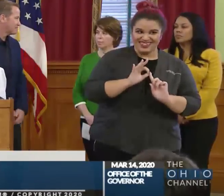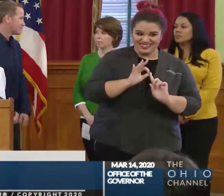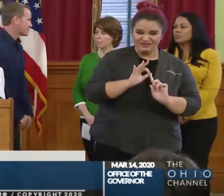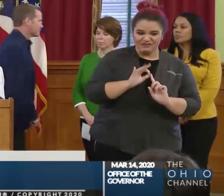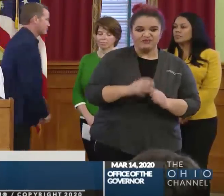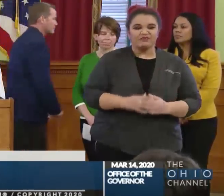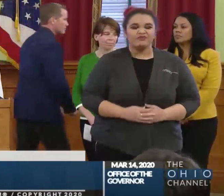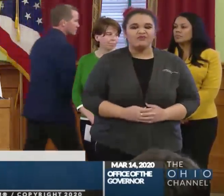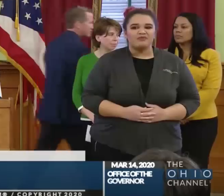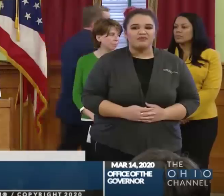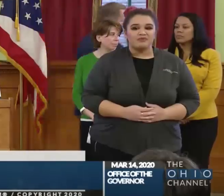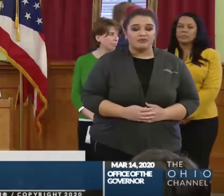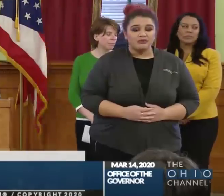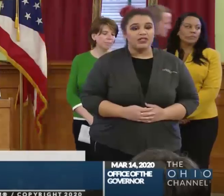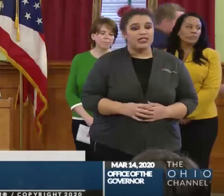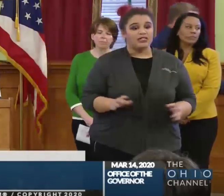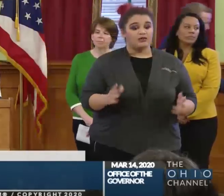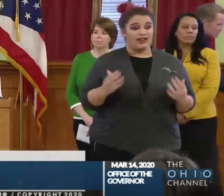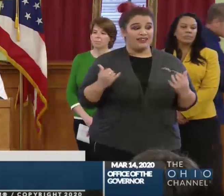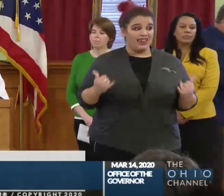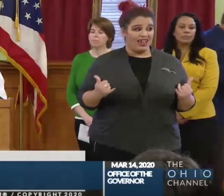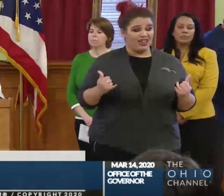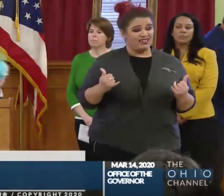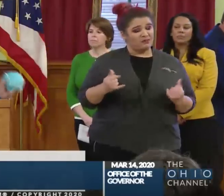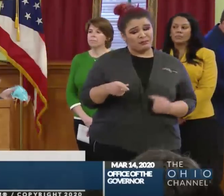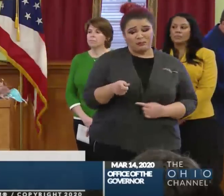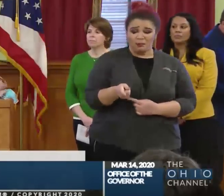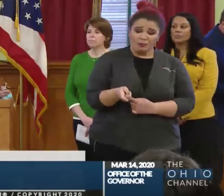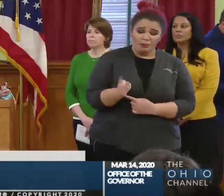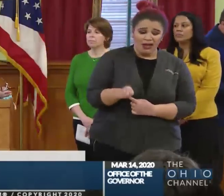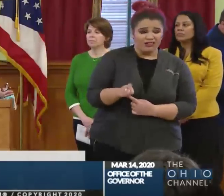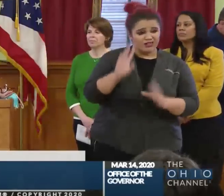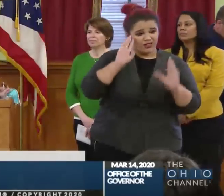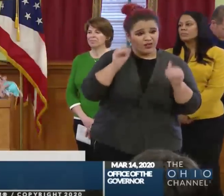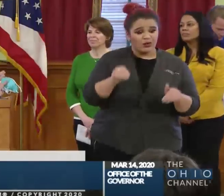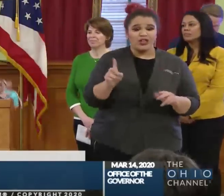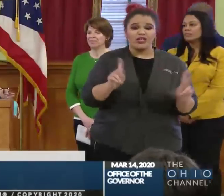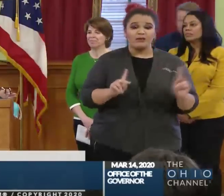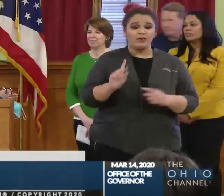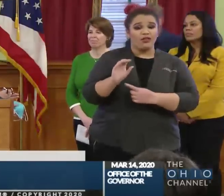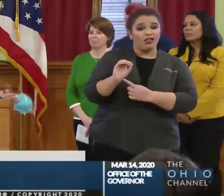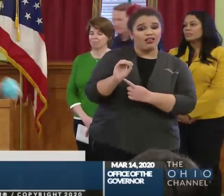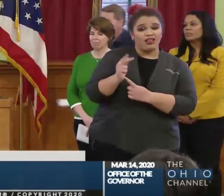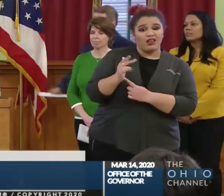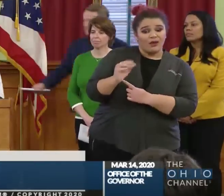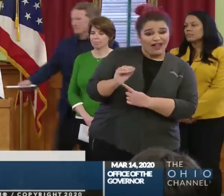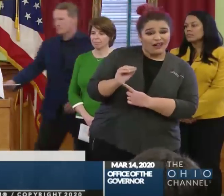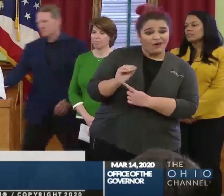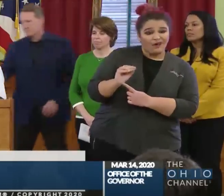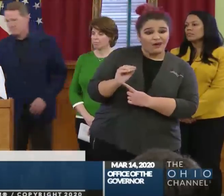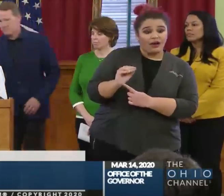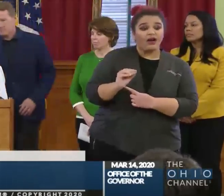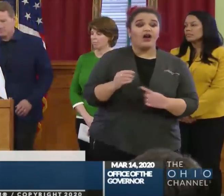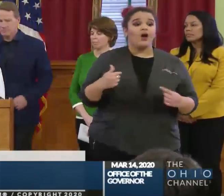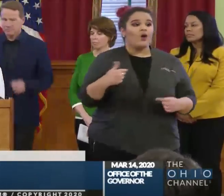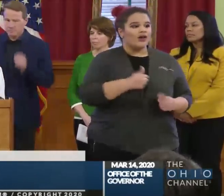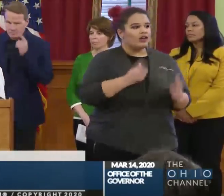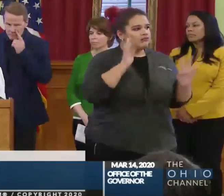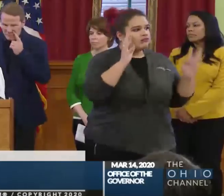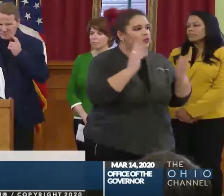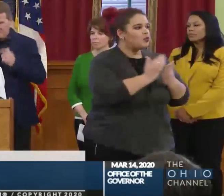focus on the people of Ohio and what they need. And there are so many people out there making new policies, breaking the